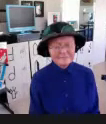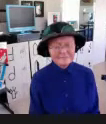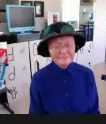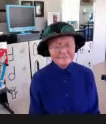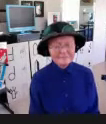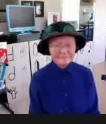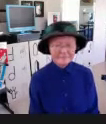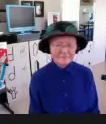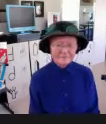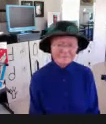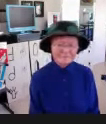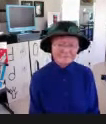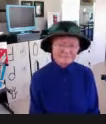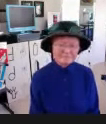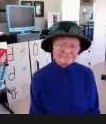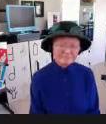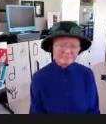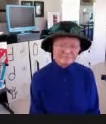VSL.